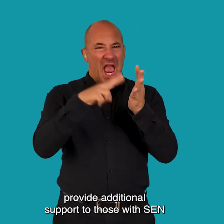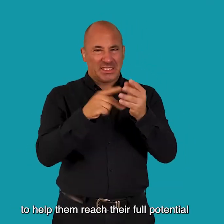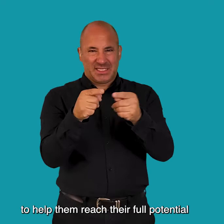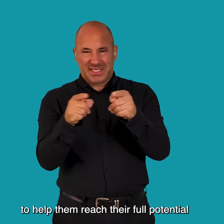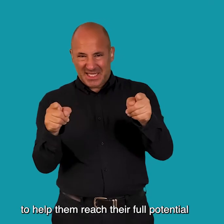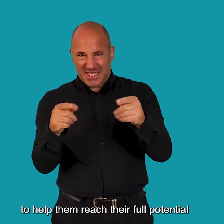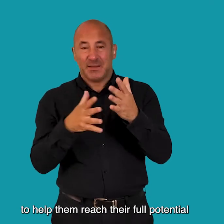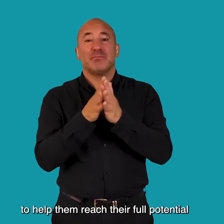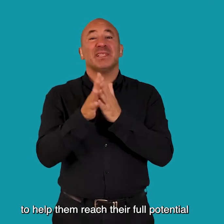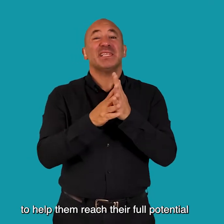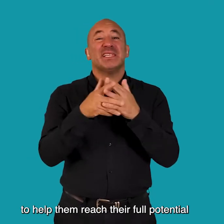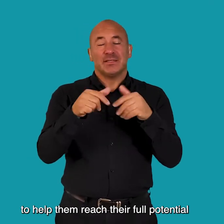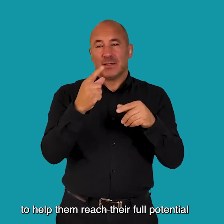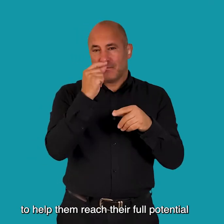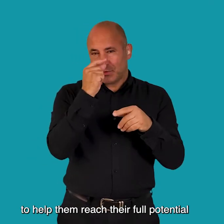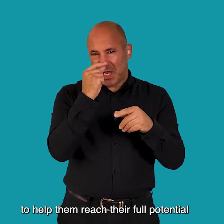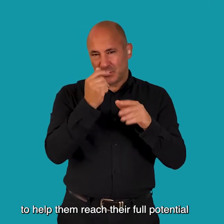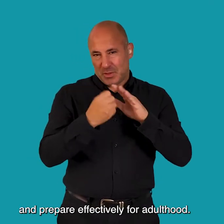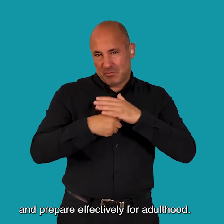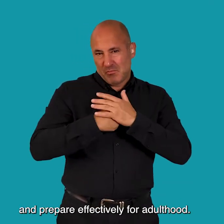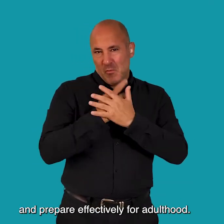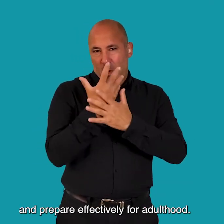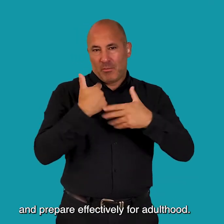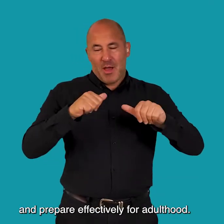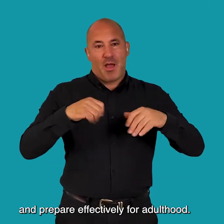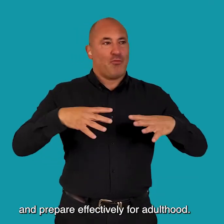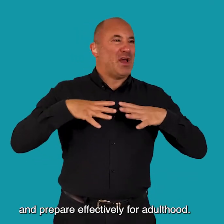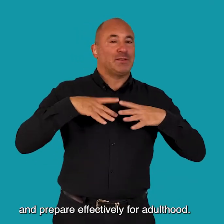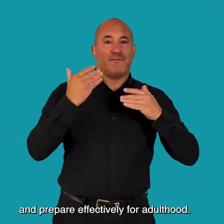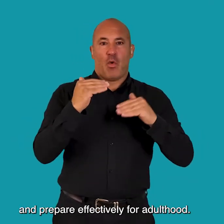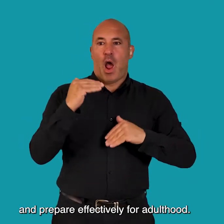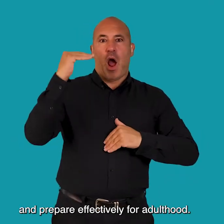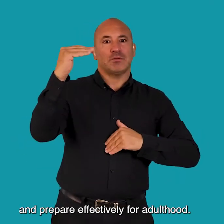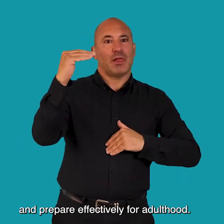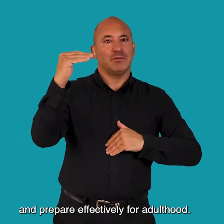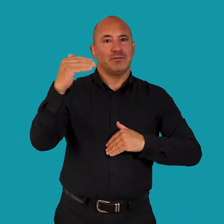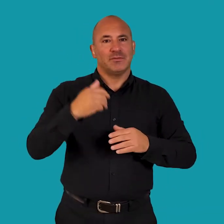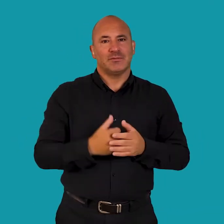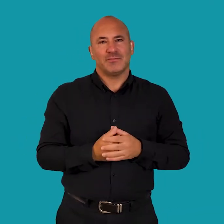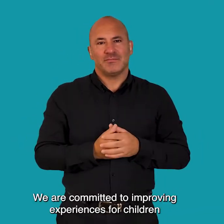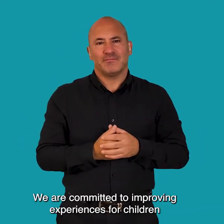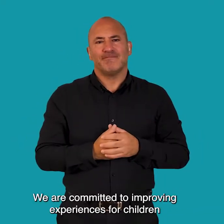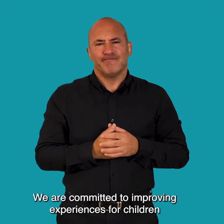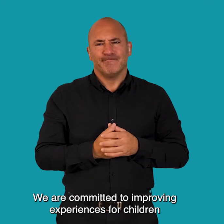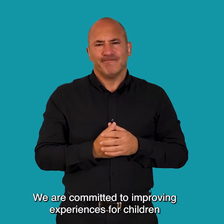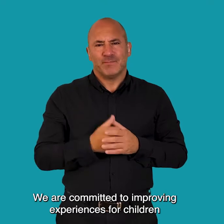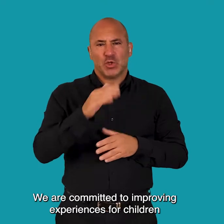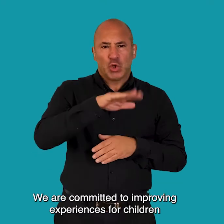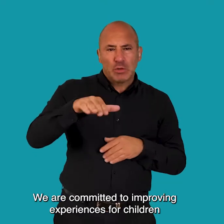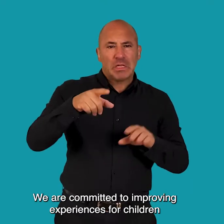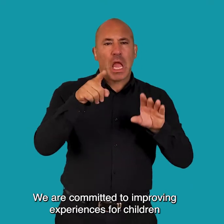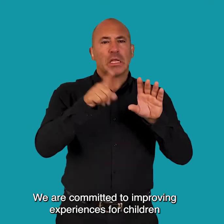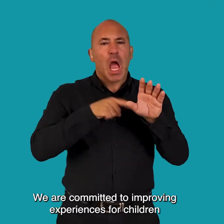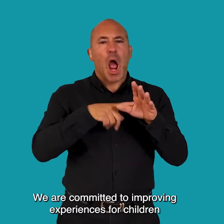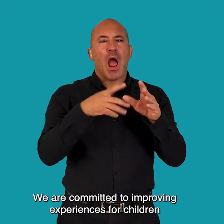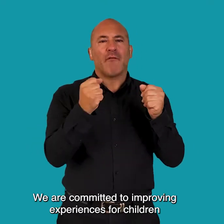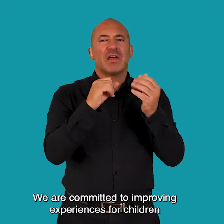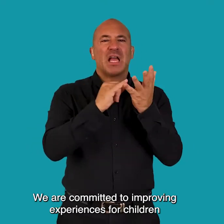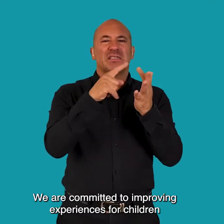help them reach their full potential and prepare effectively for adulthood. We are committed to improving experiences for